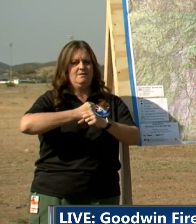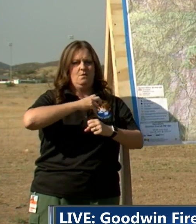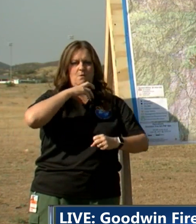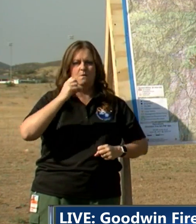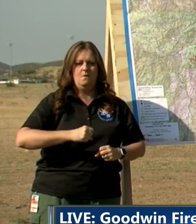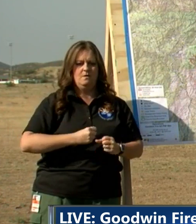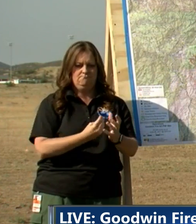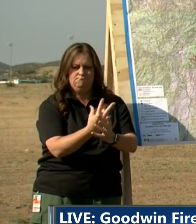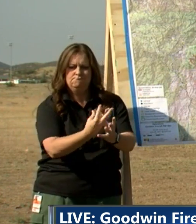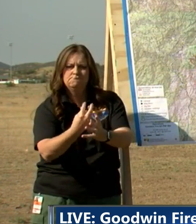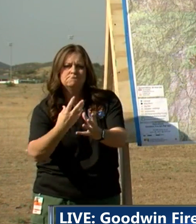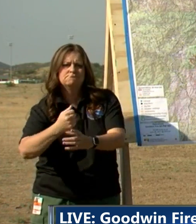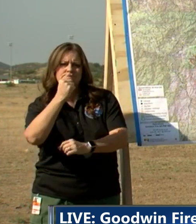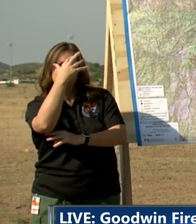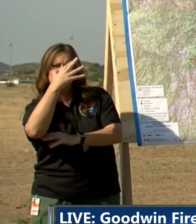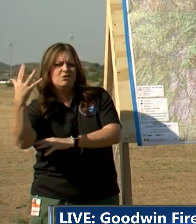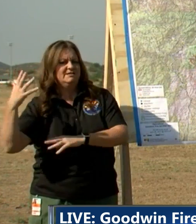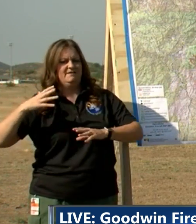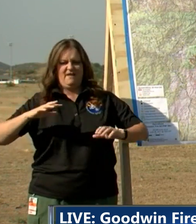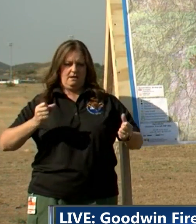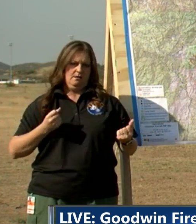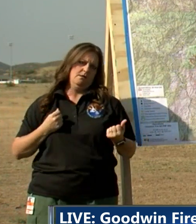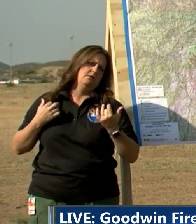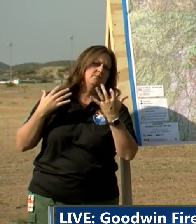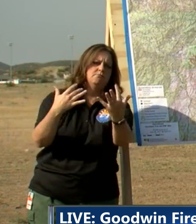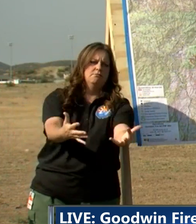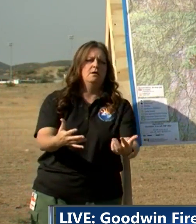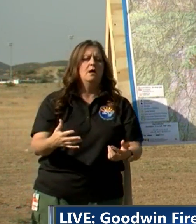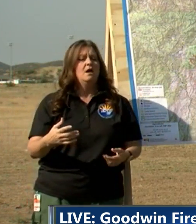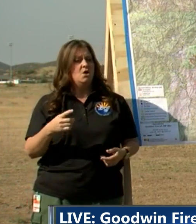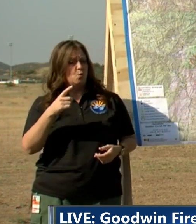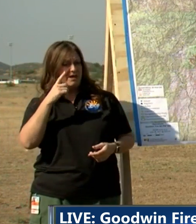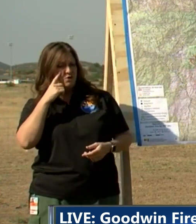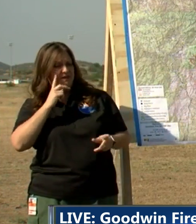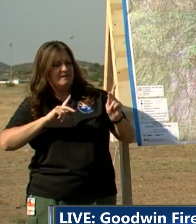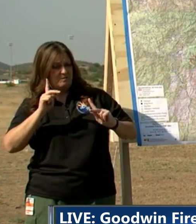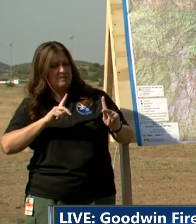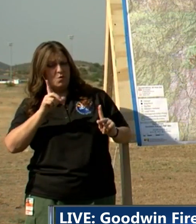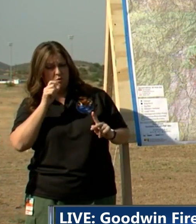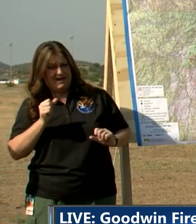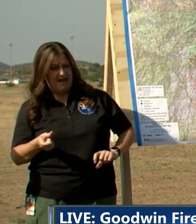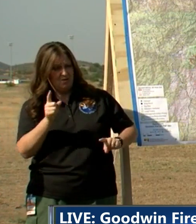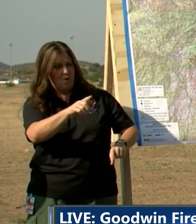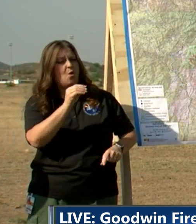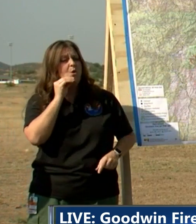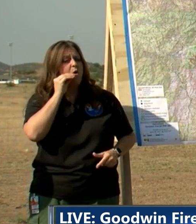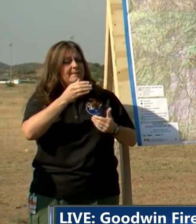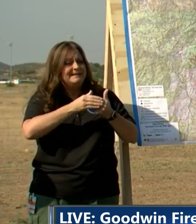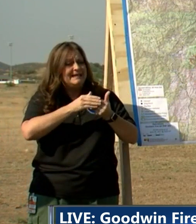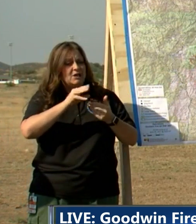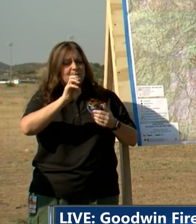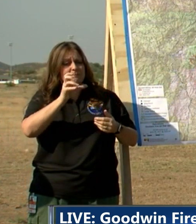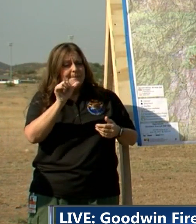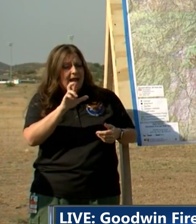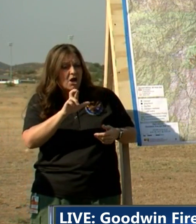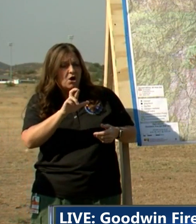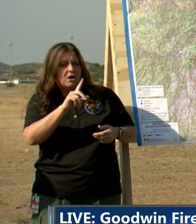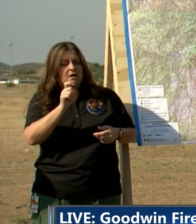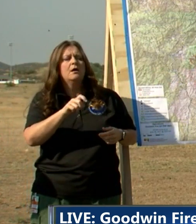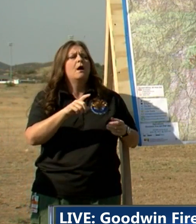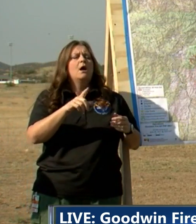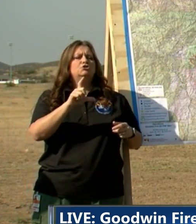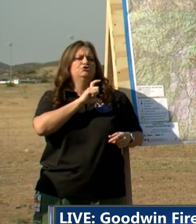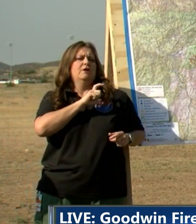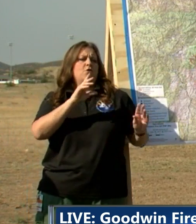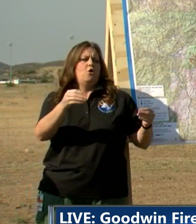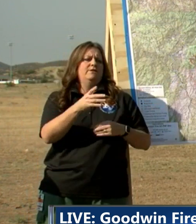burned. So when do you think the folks around the Mayor area will be able to go back home? there should be an announcement here shortly from the sheriff's office. What You said about the drone